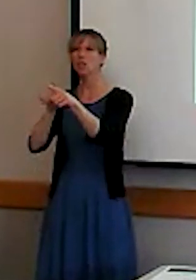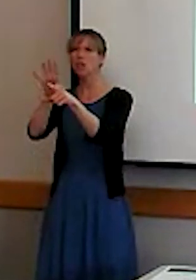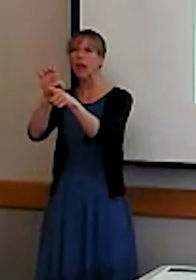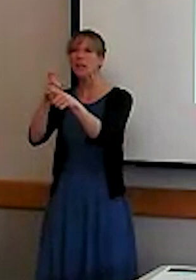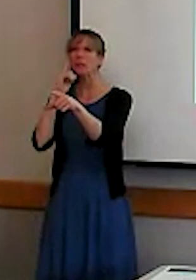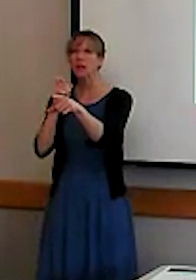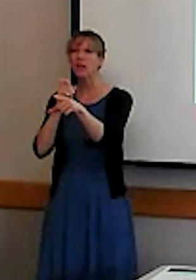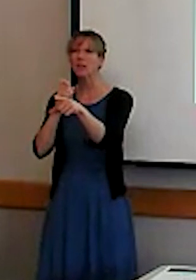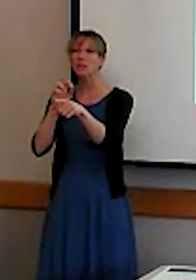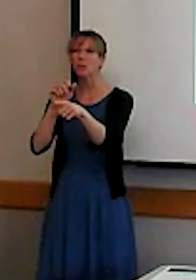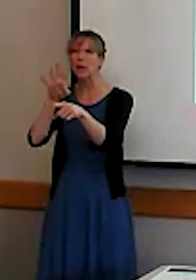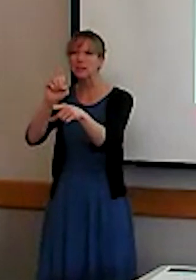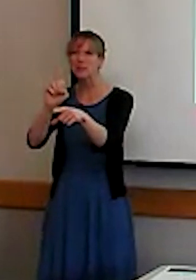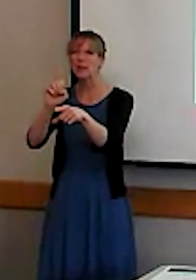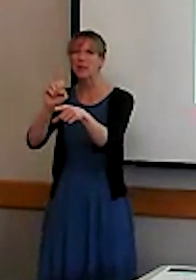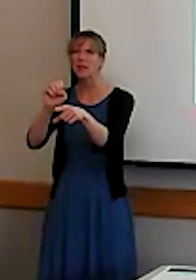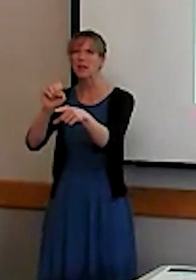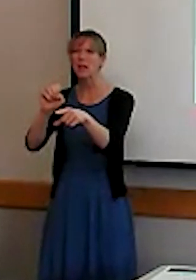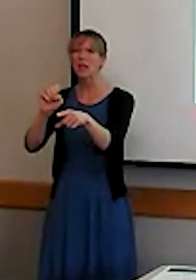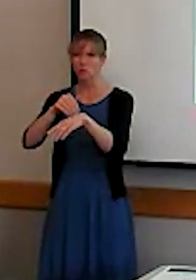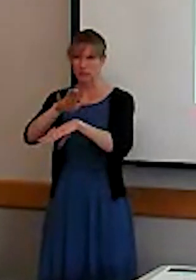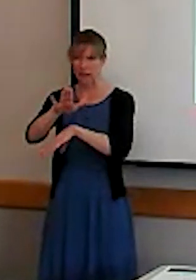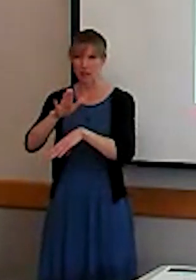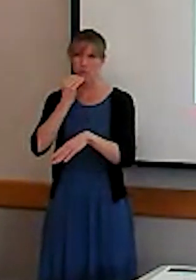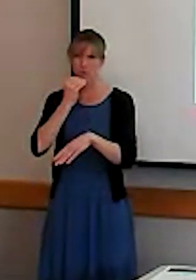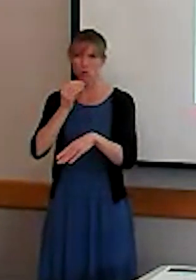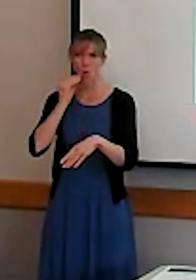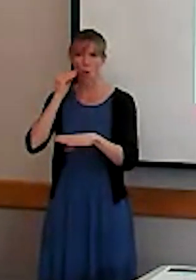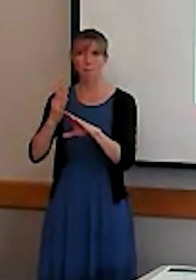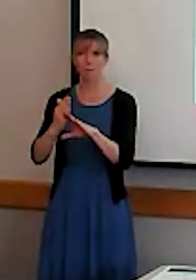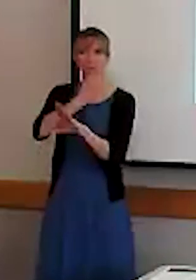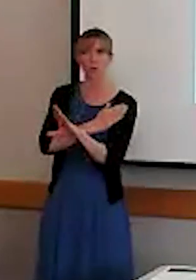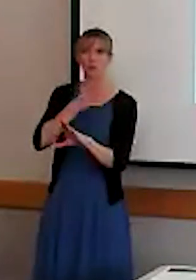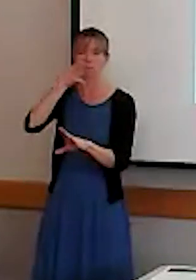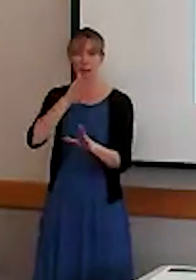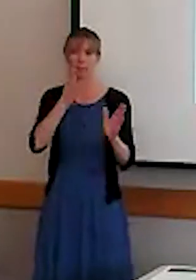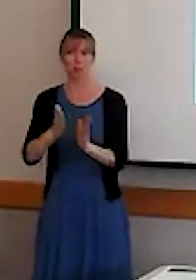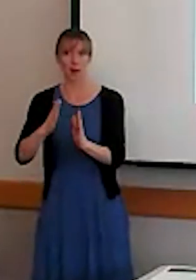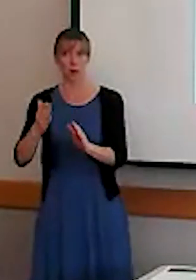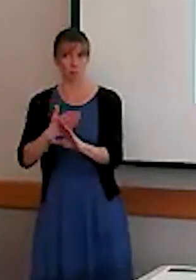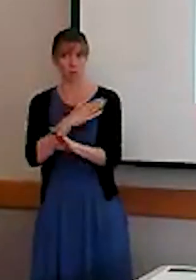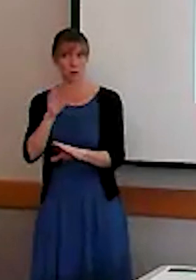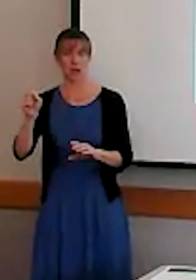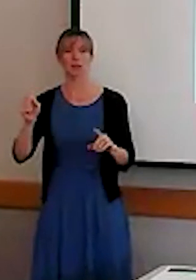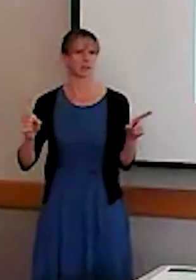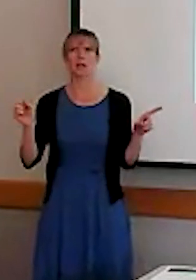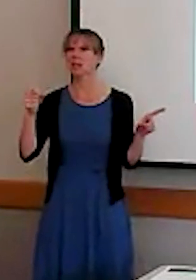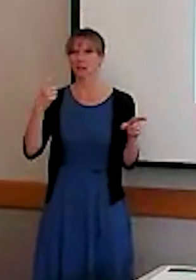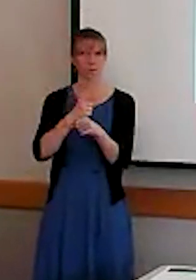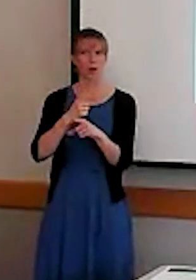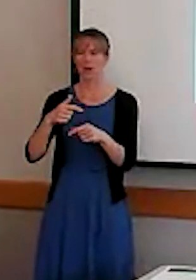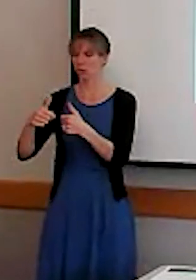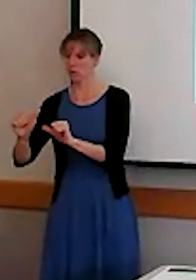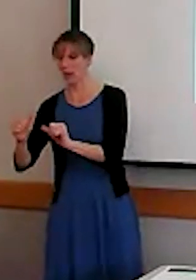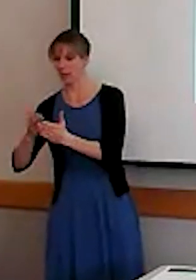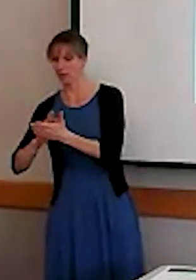the recipes and the ingredients home ahead of time, so the parent can get everything ready Right. and maybe Right. trial the